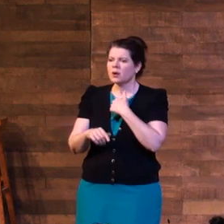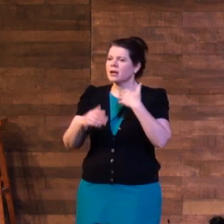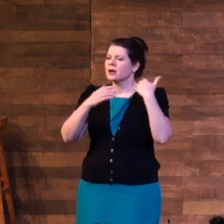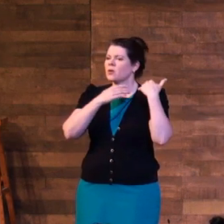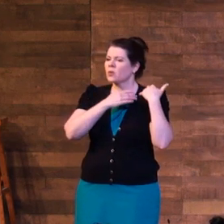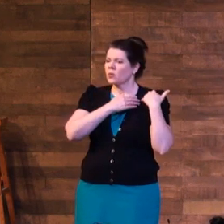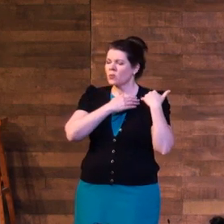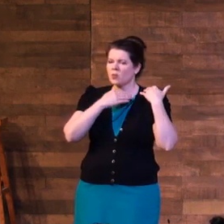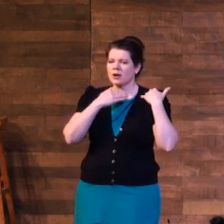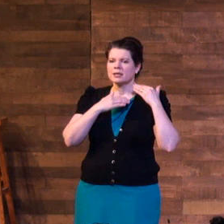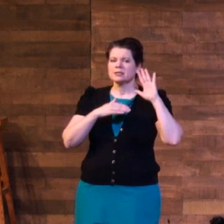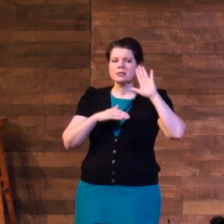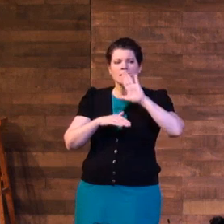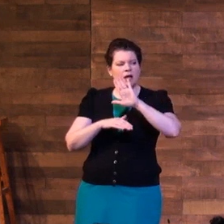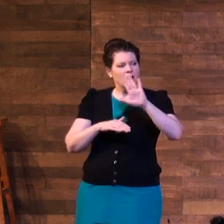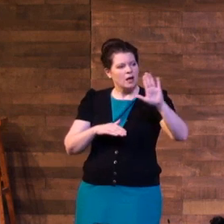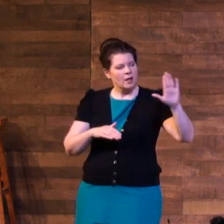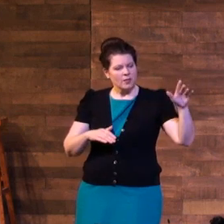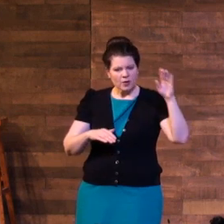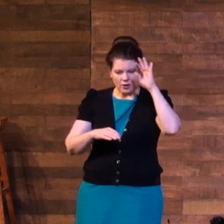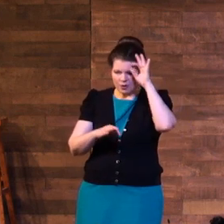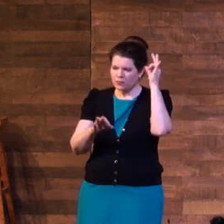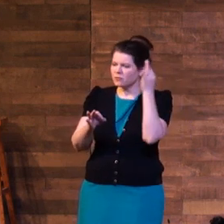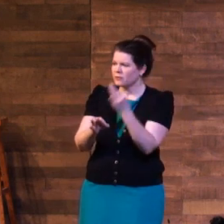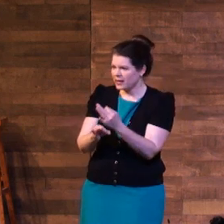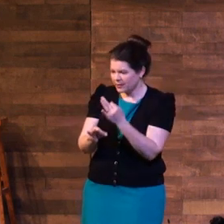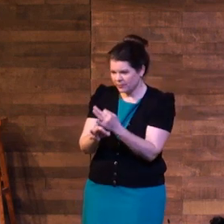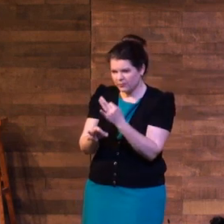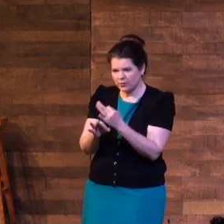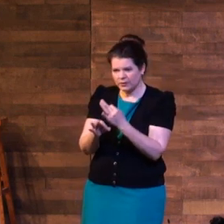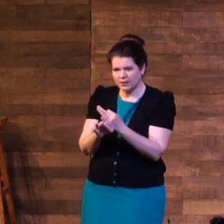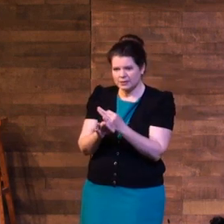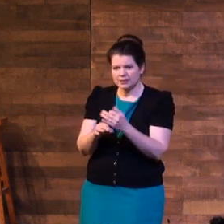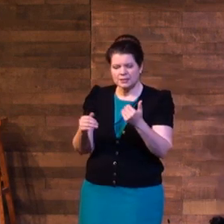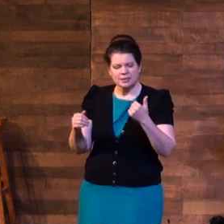And so I have hope when I go to Hebrews and I see Jephthah's name in there, because